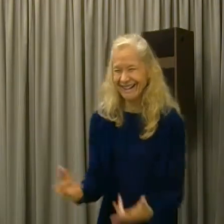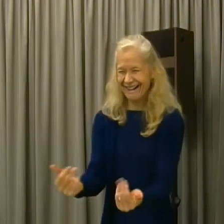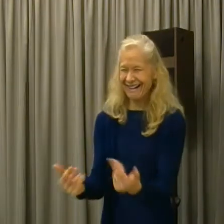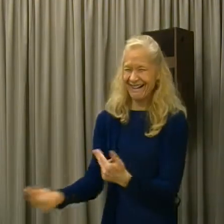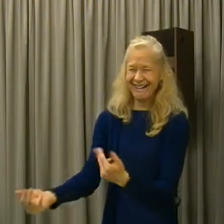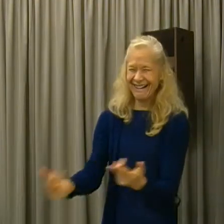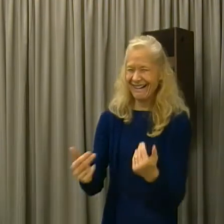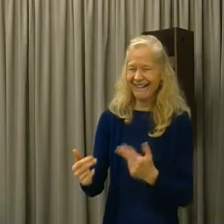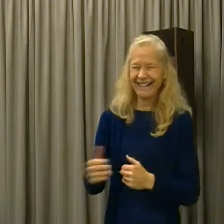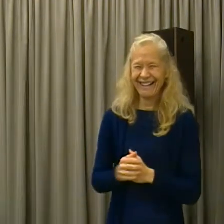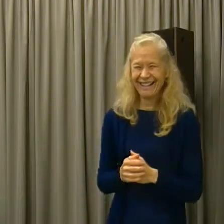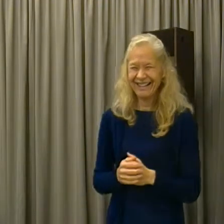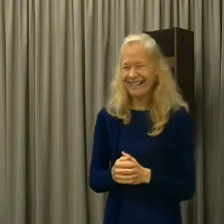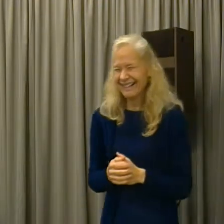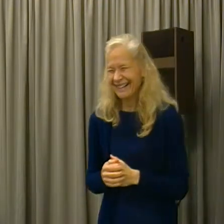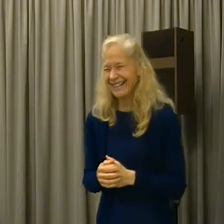Oh my goodness.